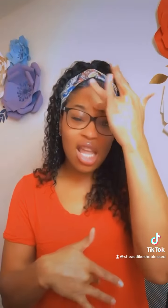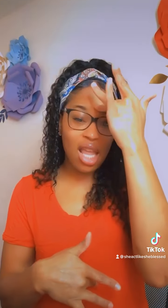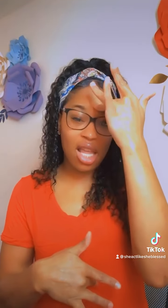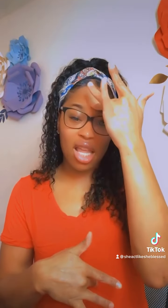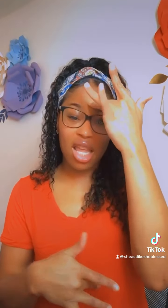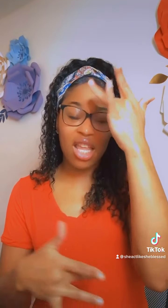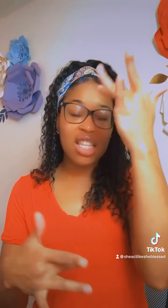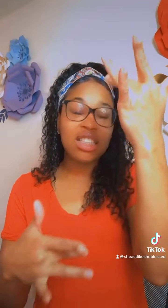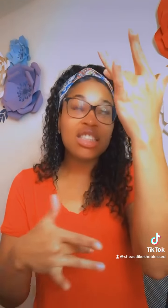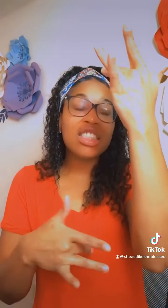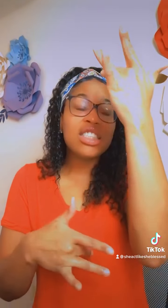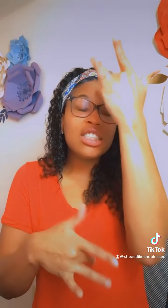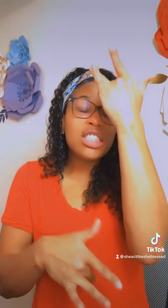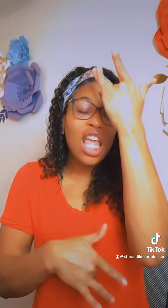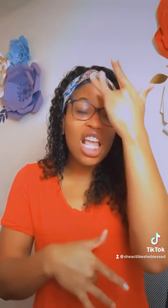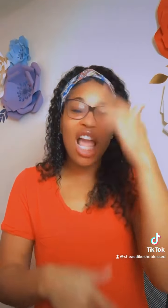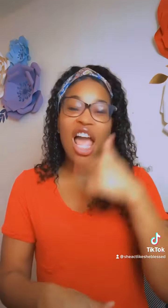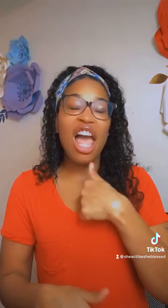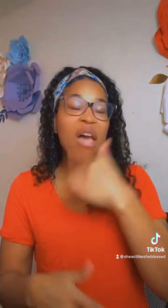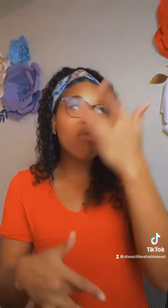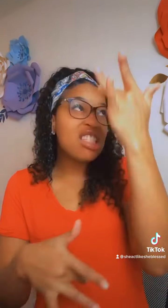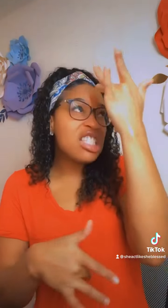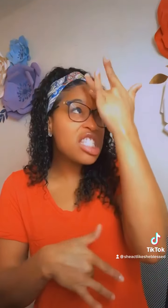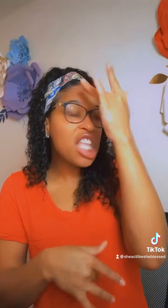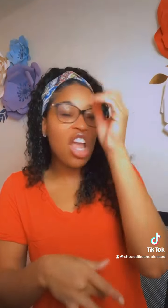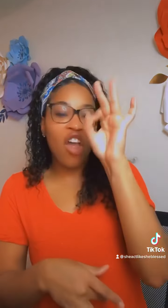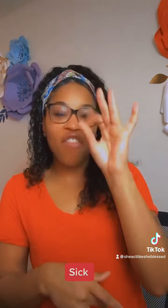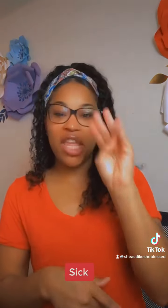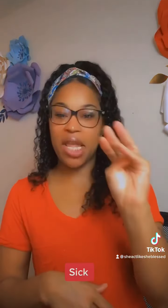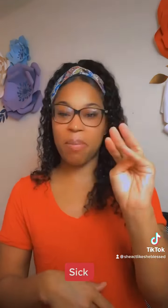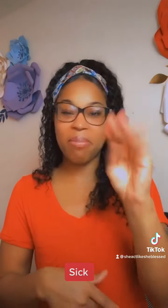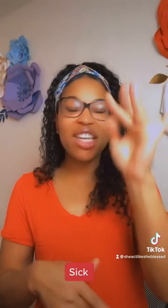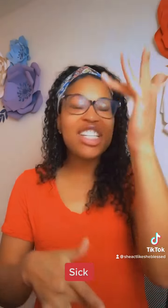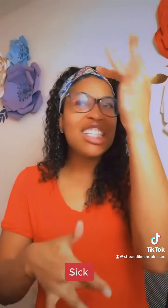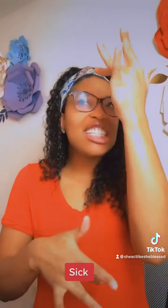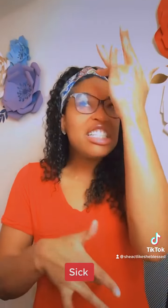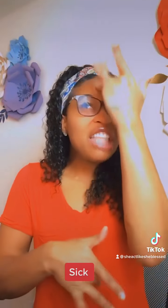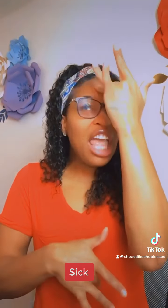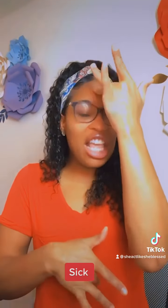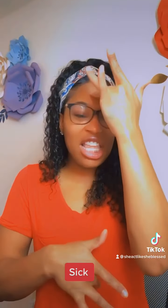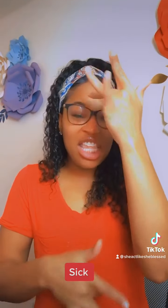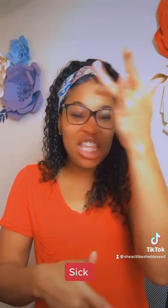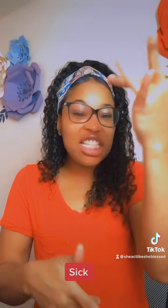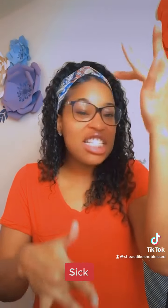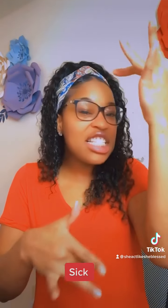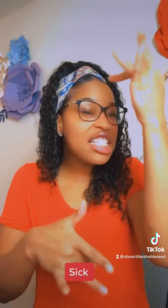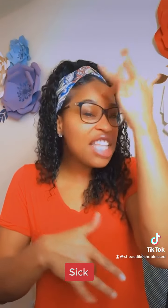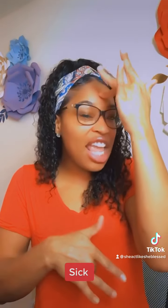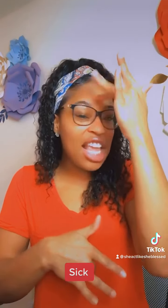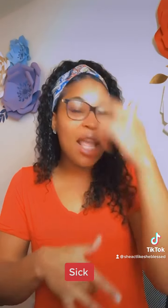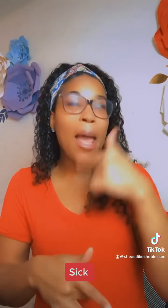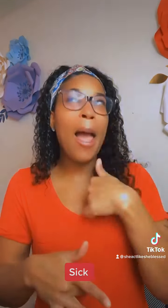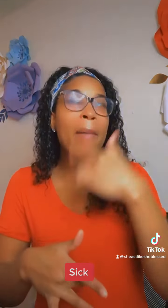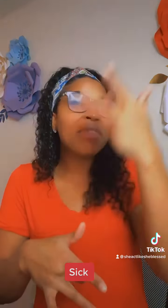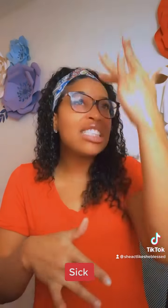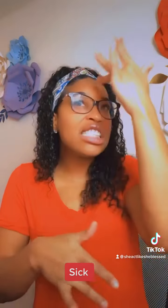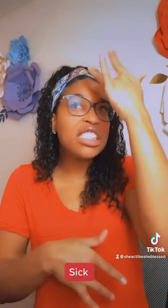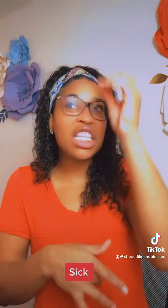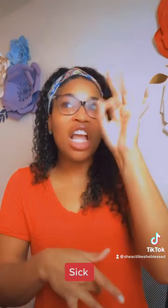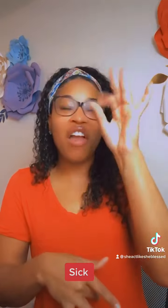Thick. Thick. I'm thick of him. Thick. Thick. I'm thick of